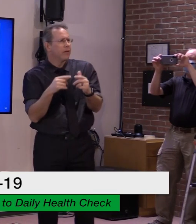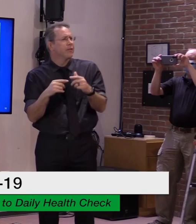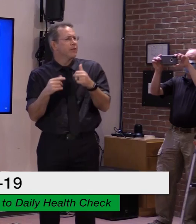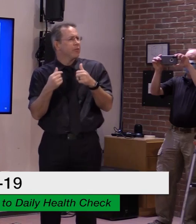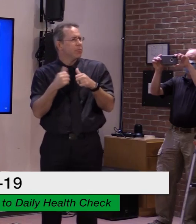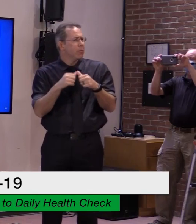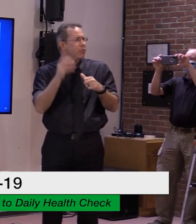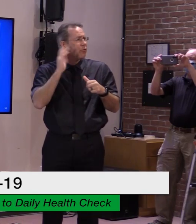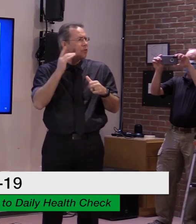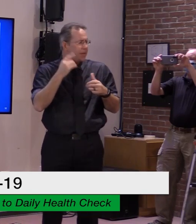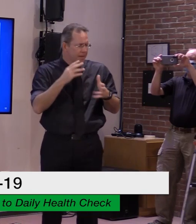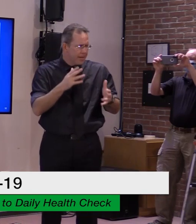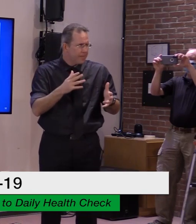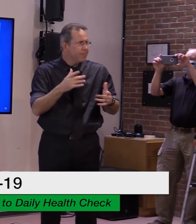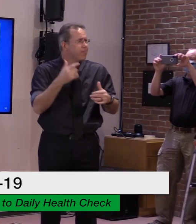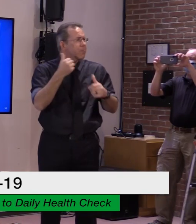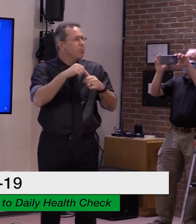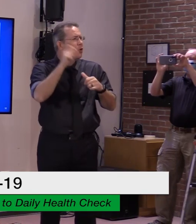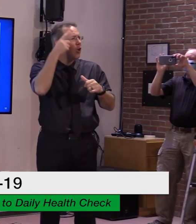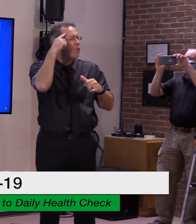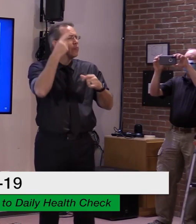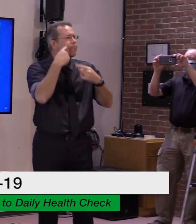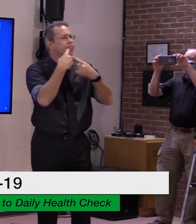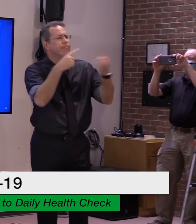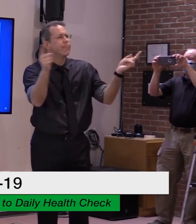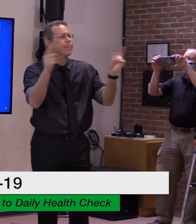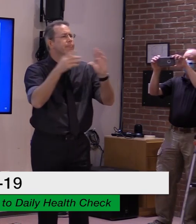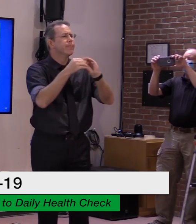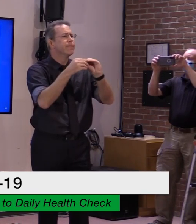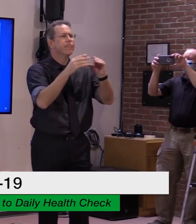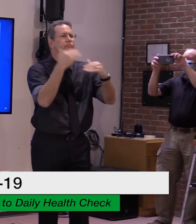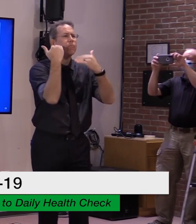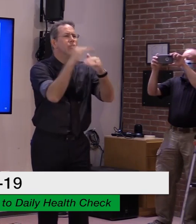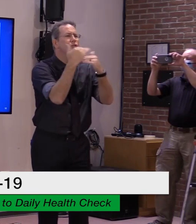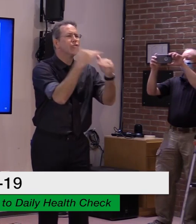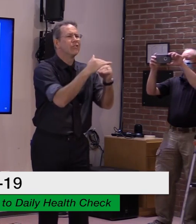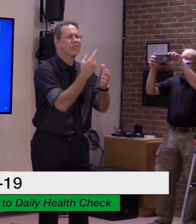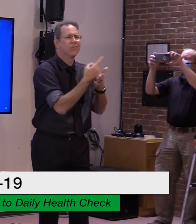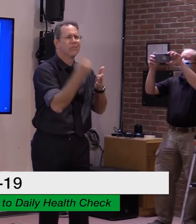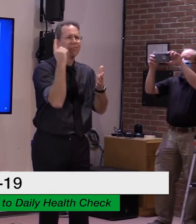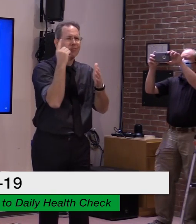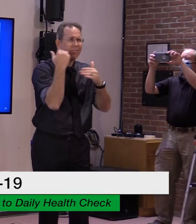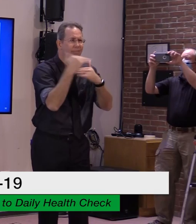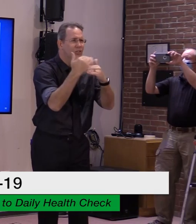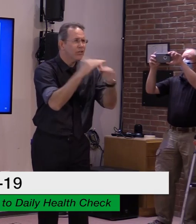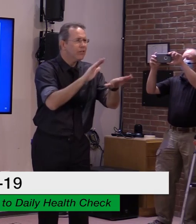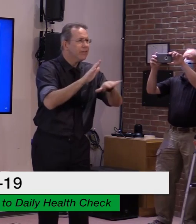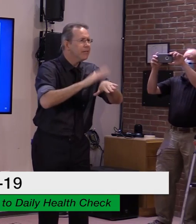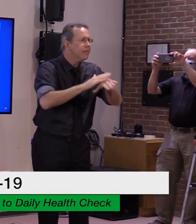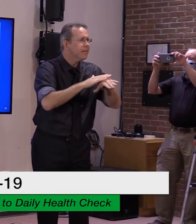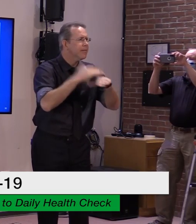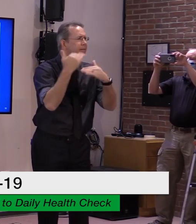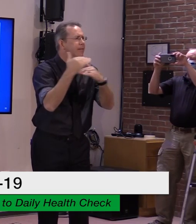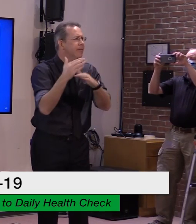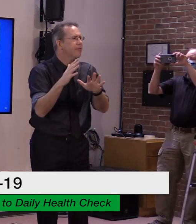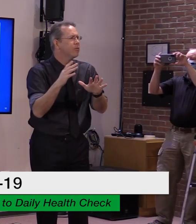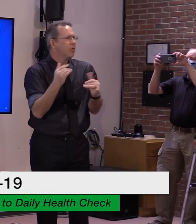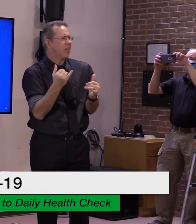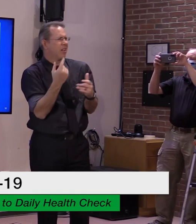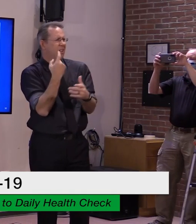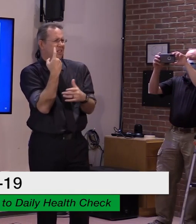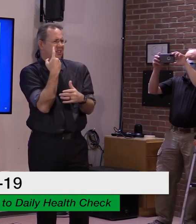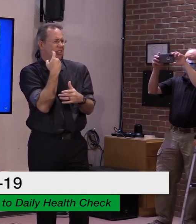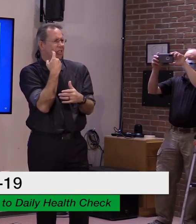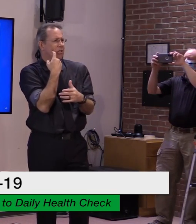period after the new mitigation measures were put into place now it's very early we're just approaching that period of time where we'd expect to